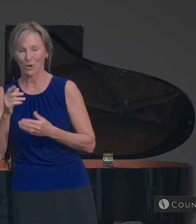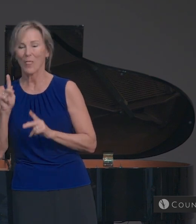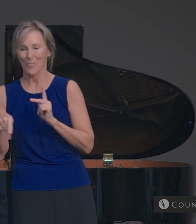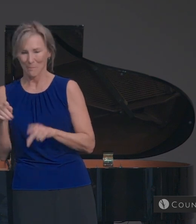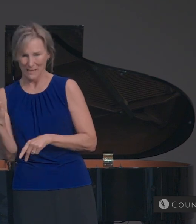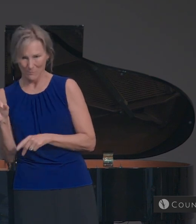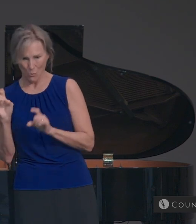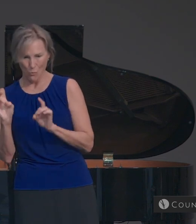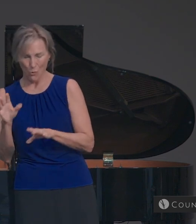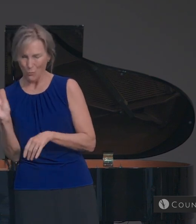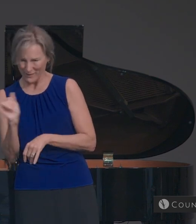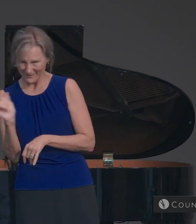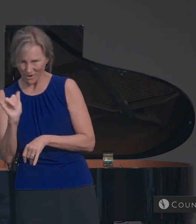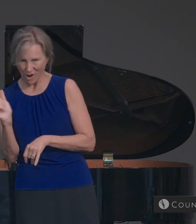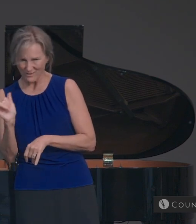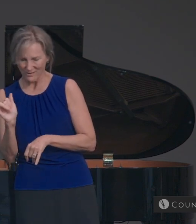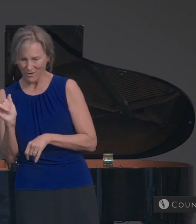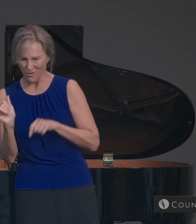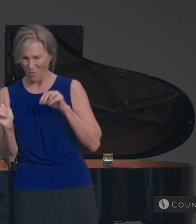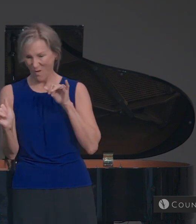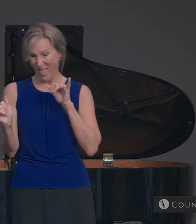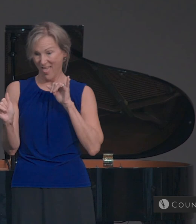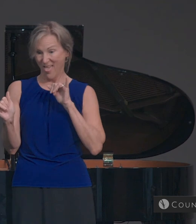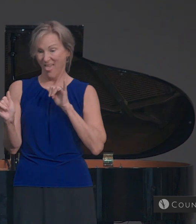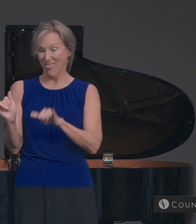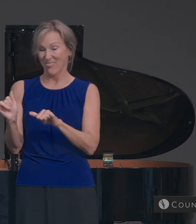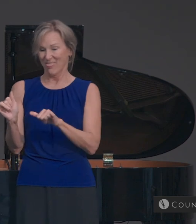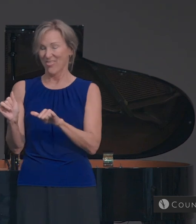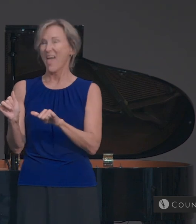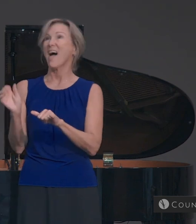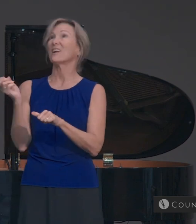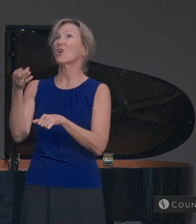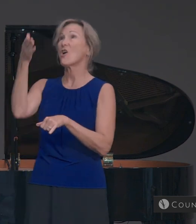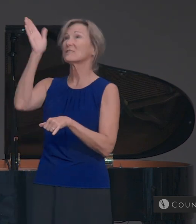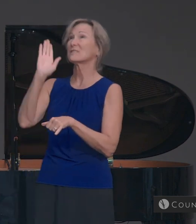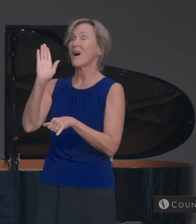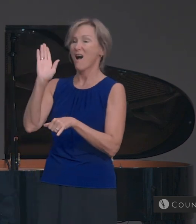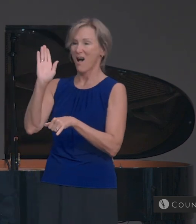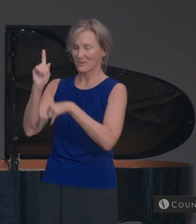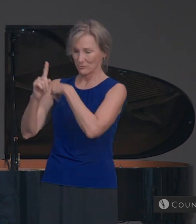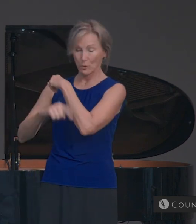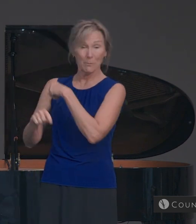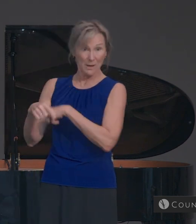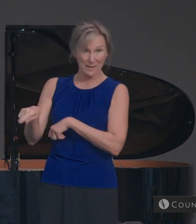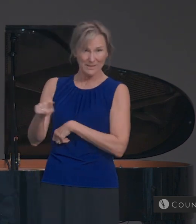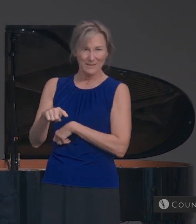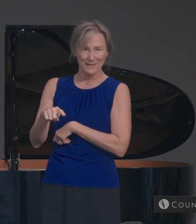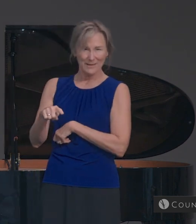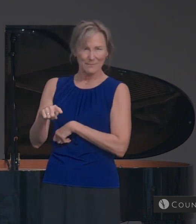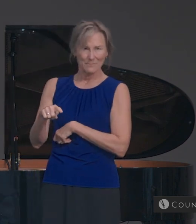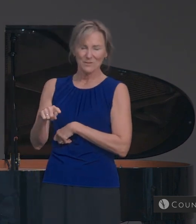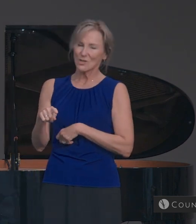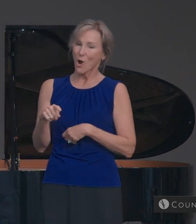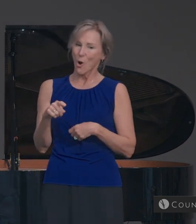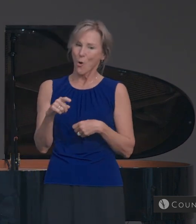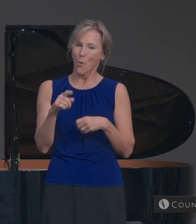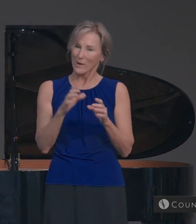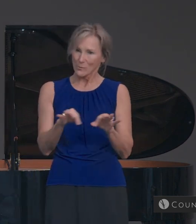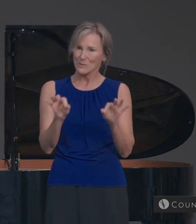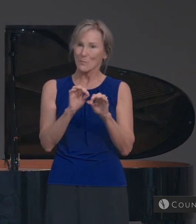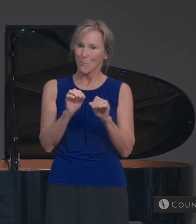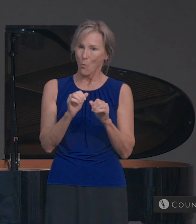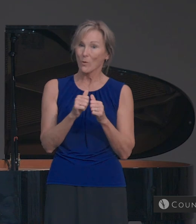judgment of God on everyone. How the leader led invited either the blessing or judgment of God on the entire nation.